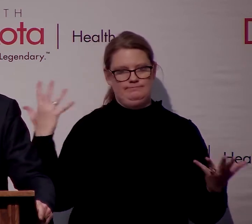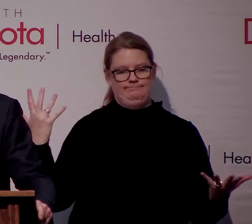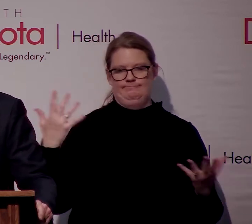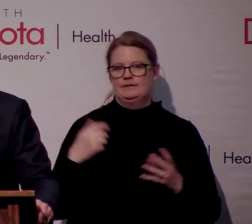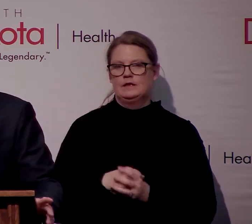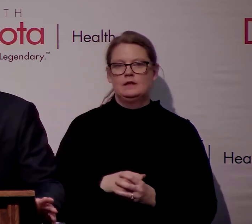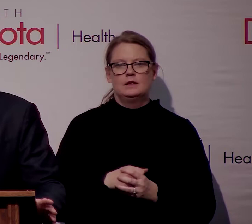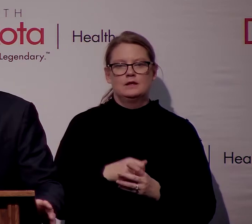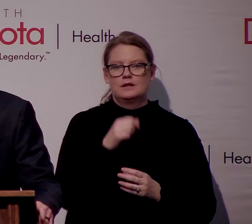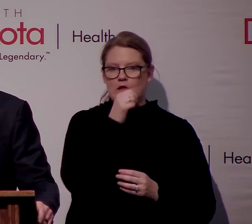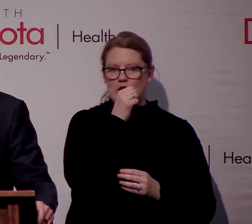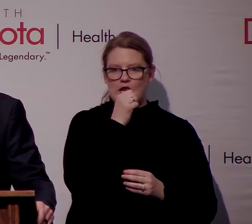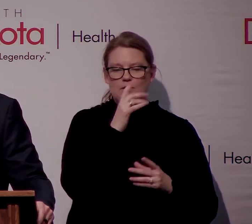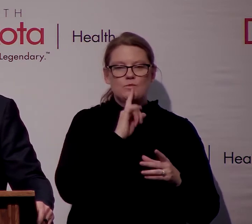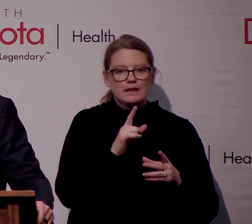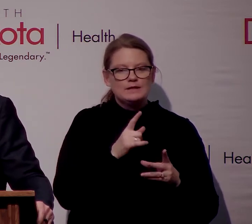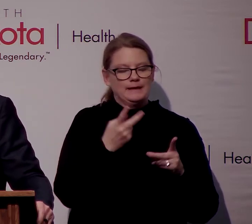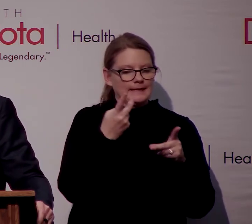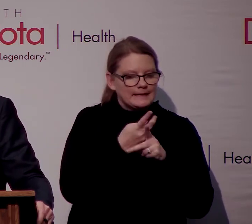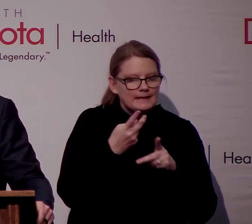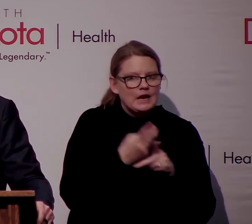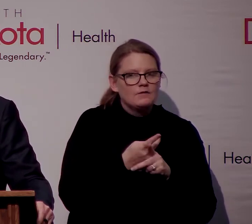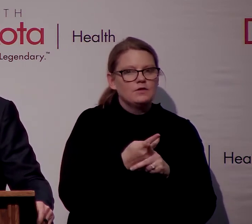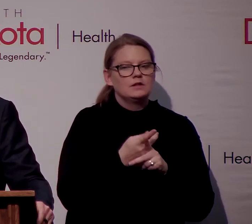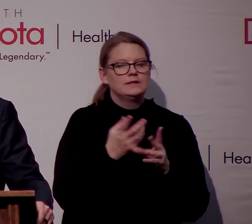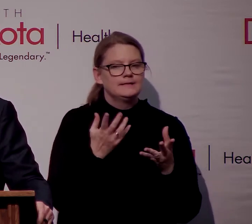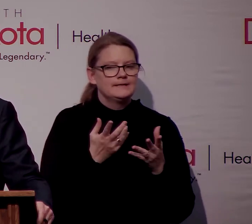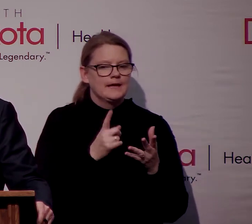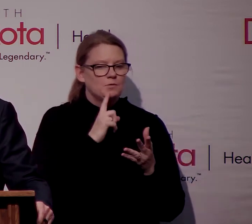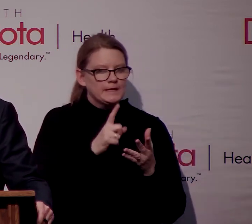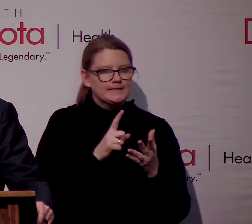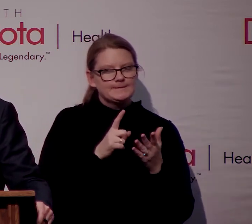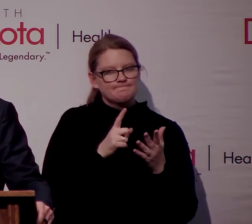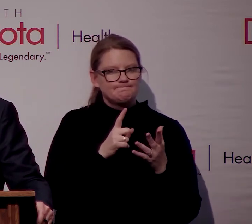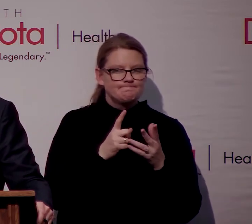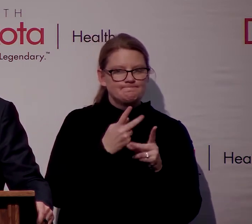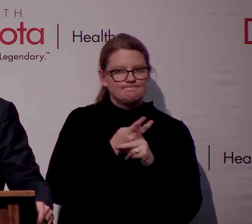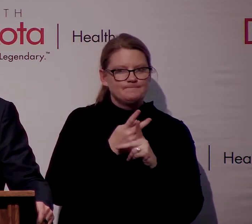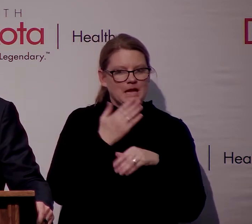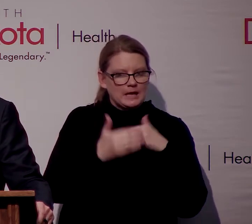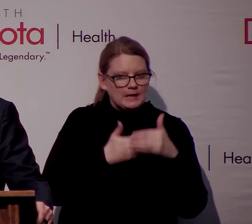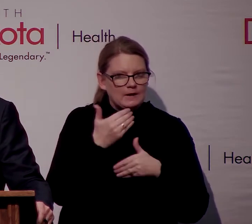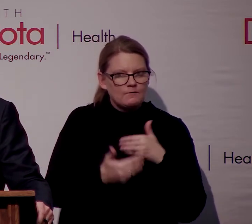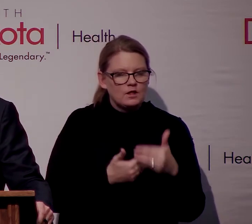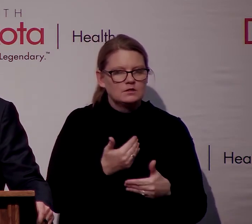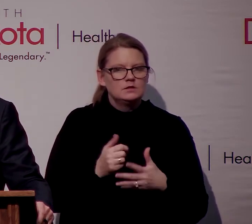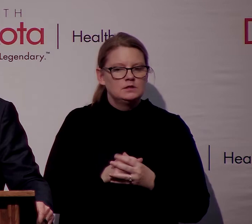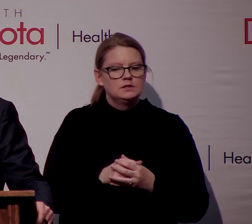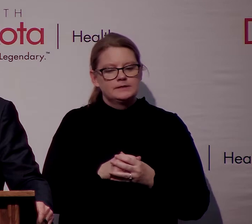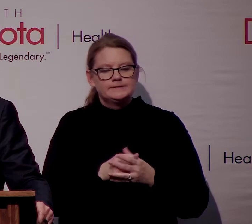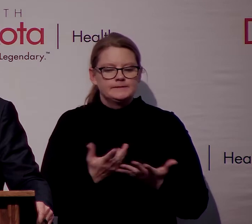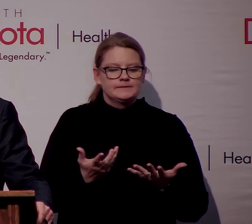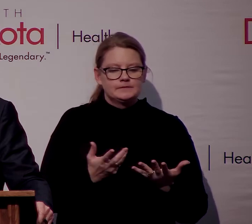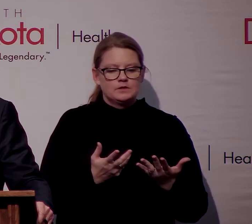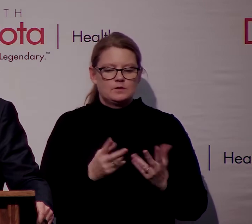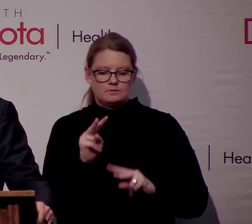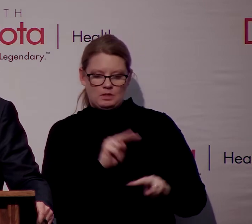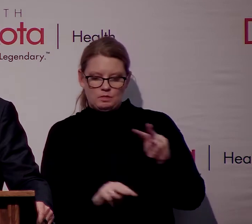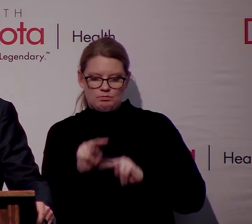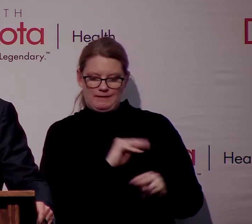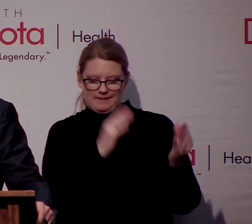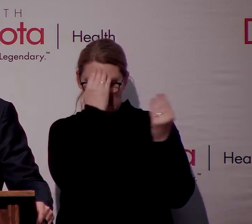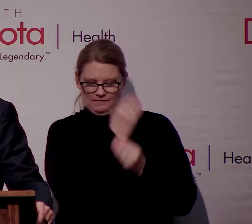a preponderance of caution, it's under being conservative, and it's under the actual fact that if you were going to say, are